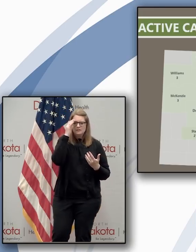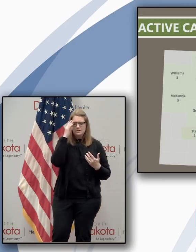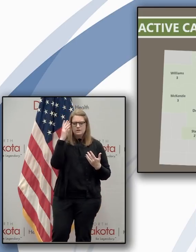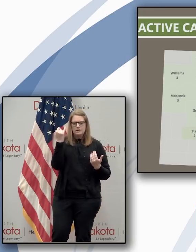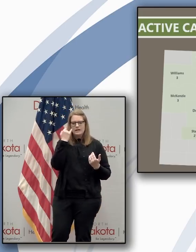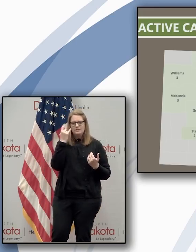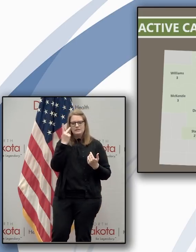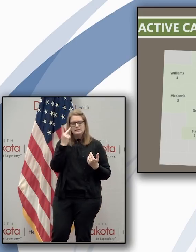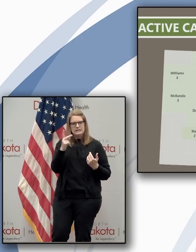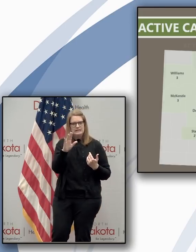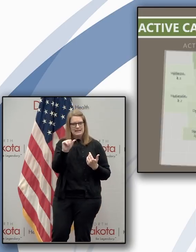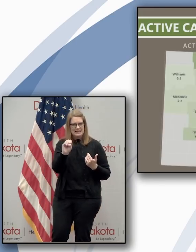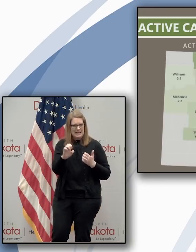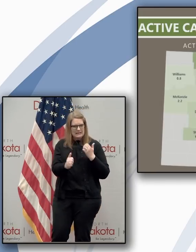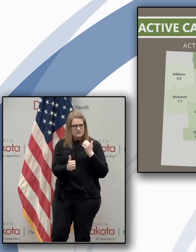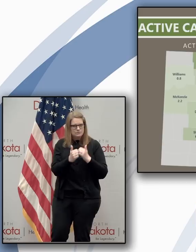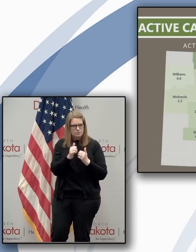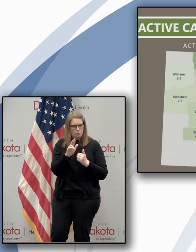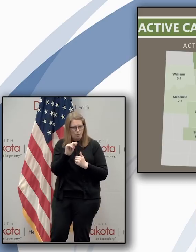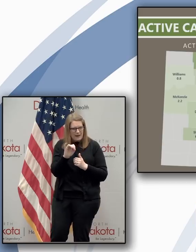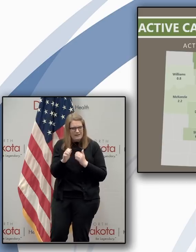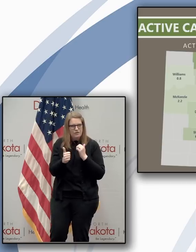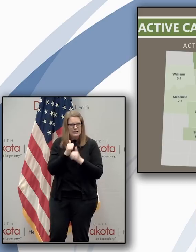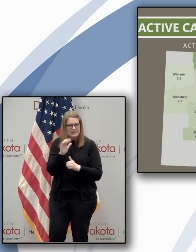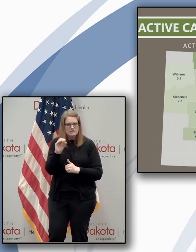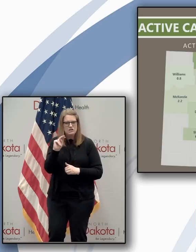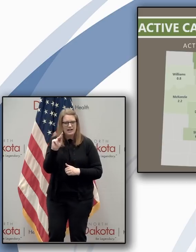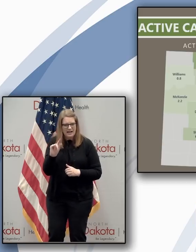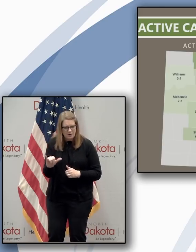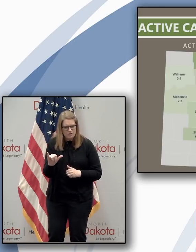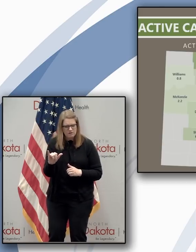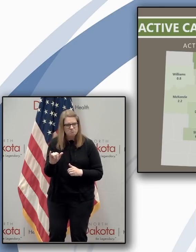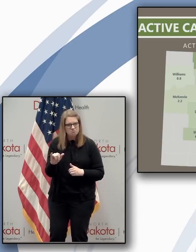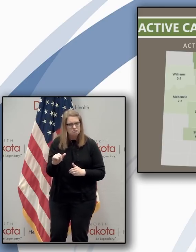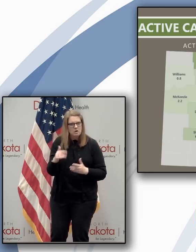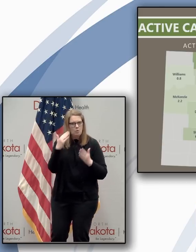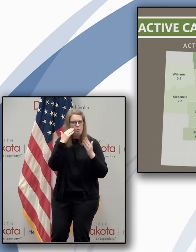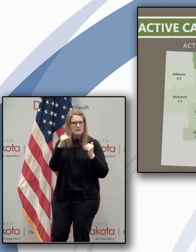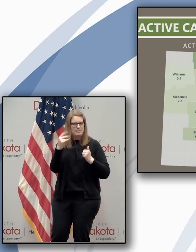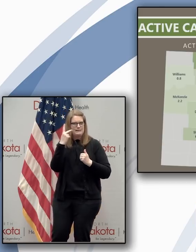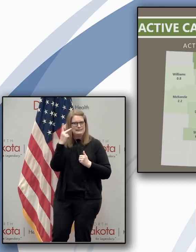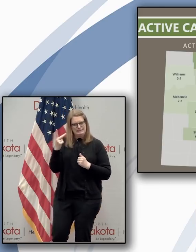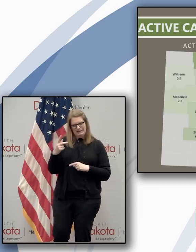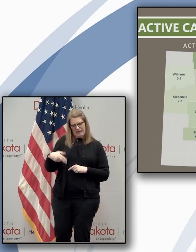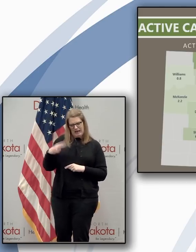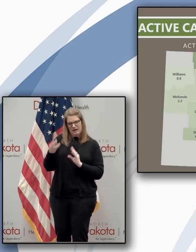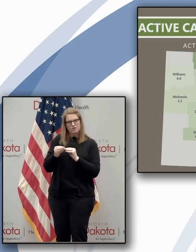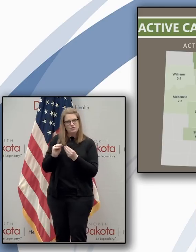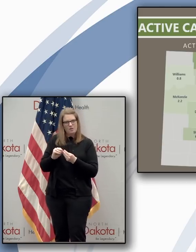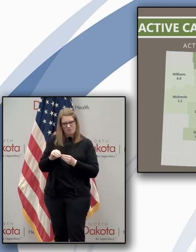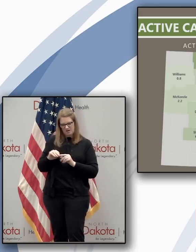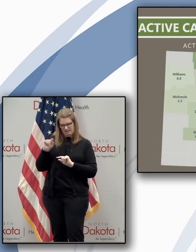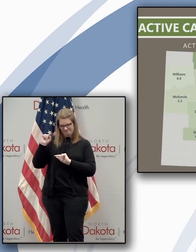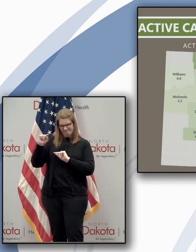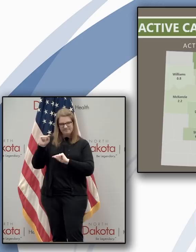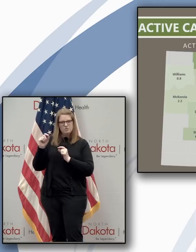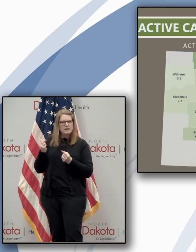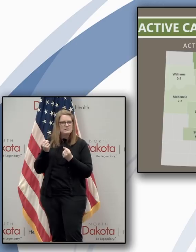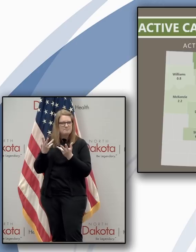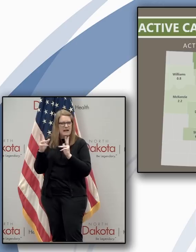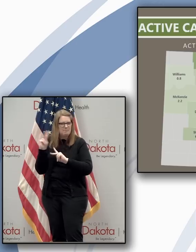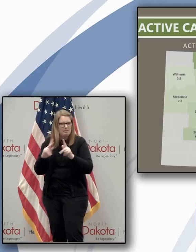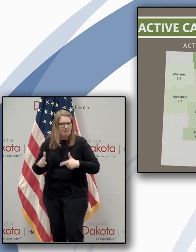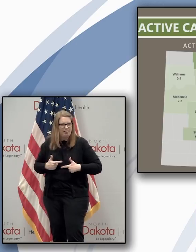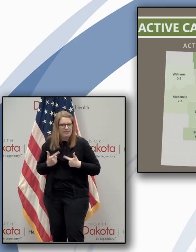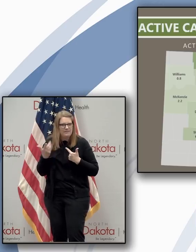the case rate by county, we would expect to see more cases in our most populous counties. But if we take the active